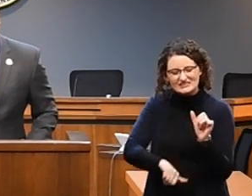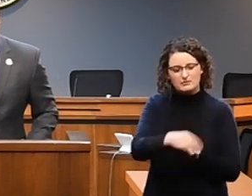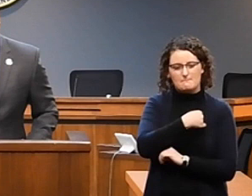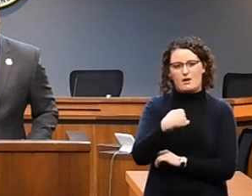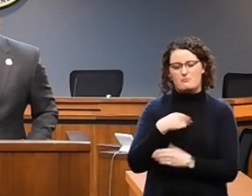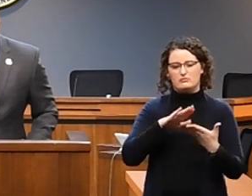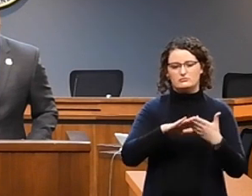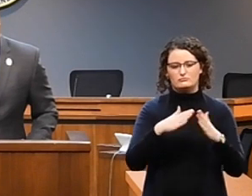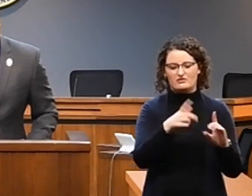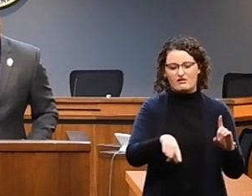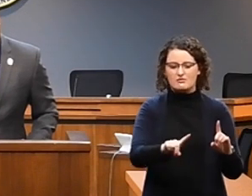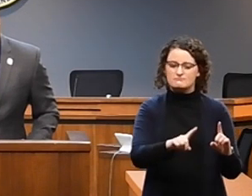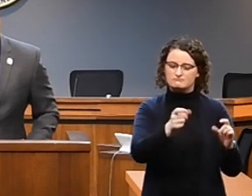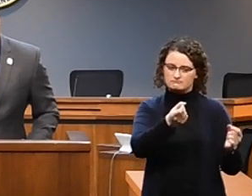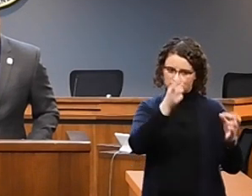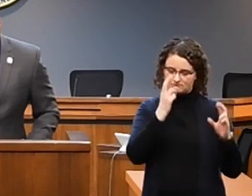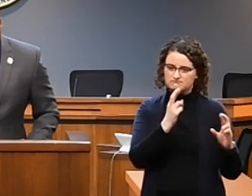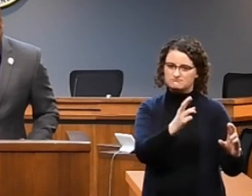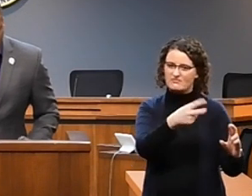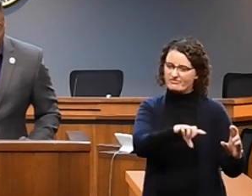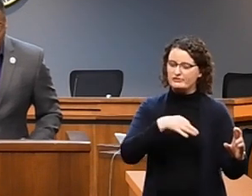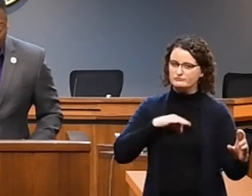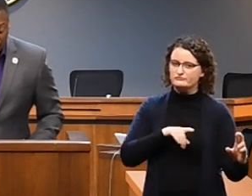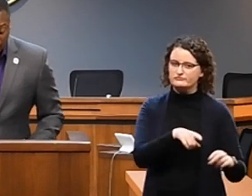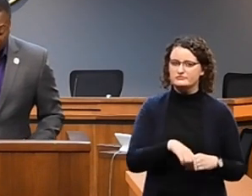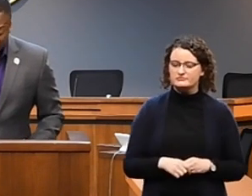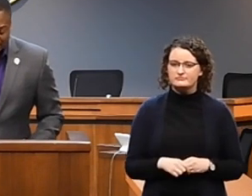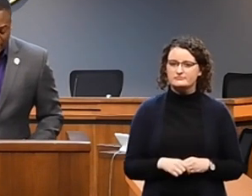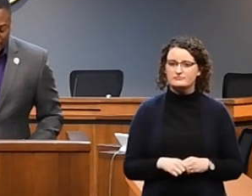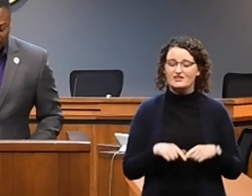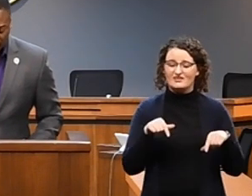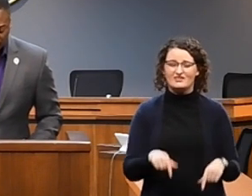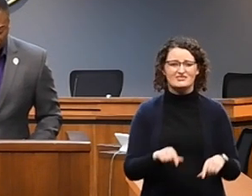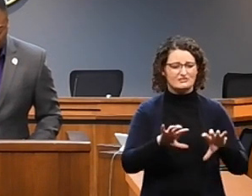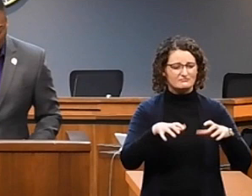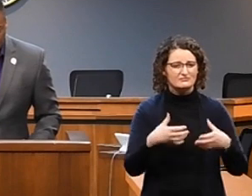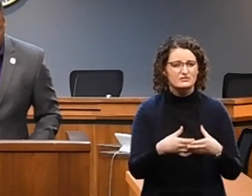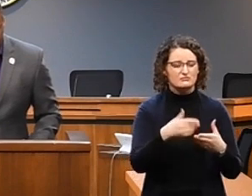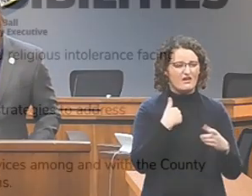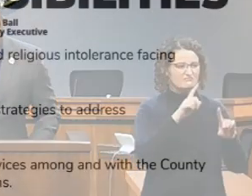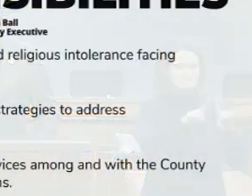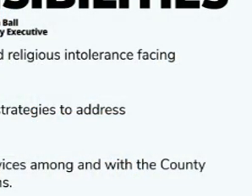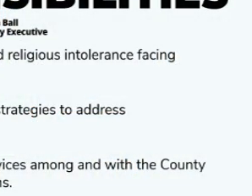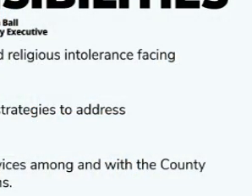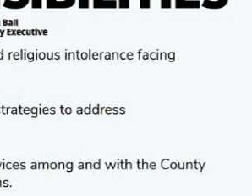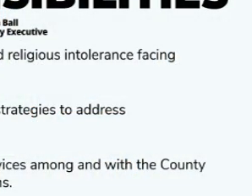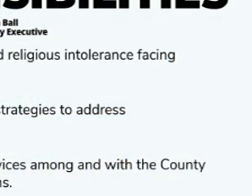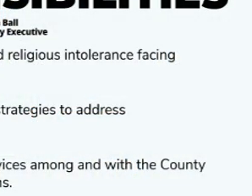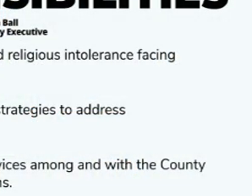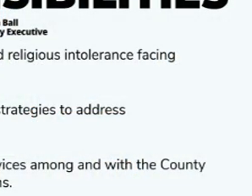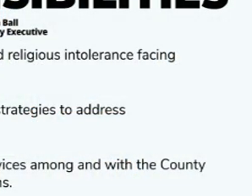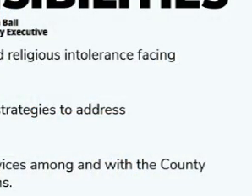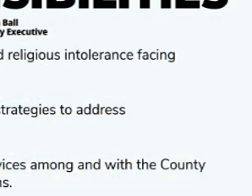dignity they deserve. The council, comprising of esteemed faith leaders across our great county,